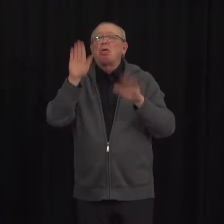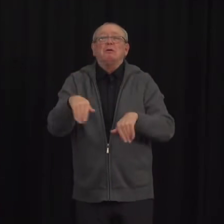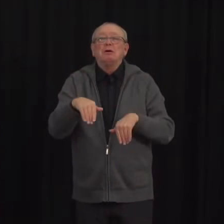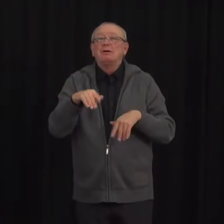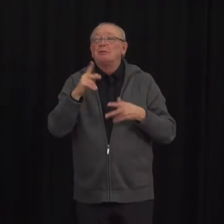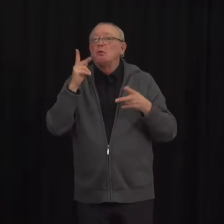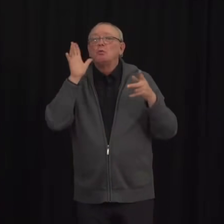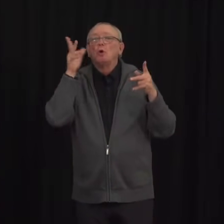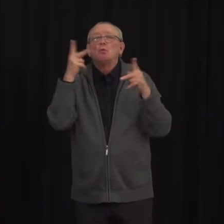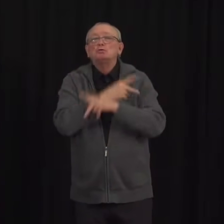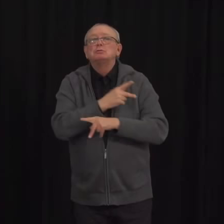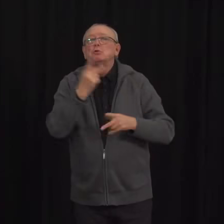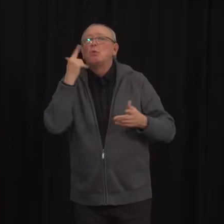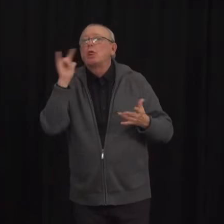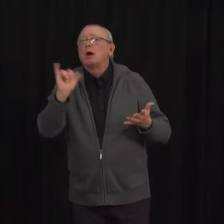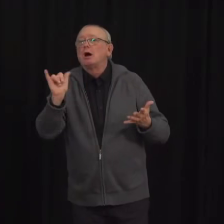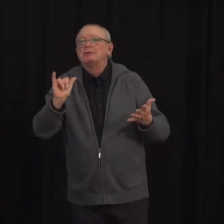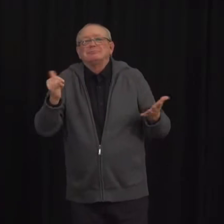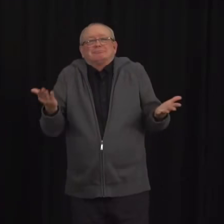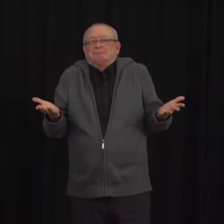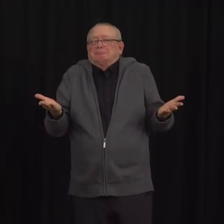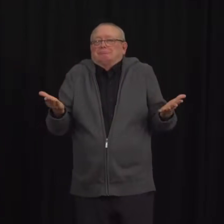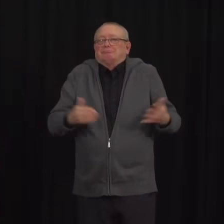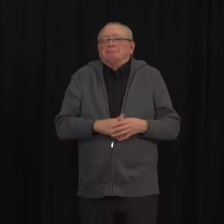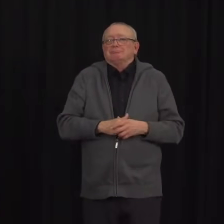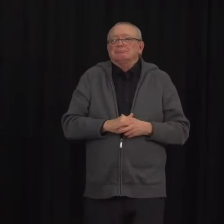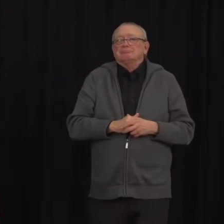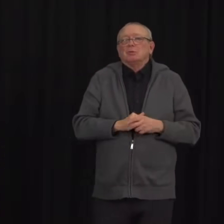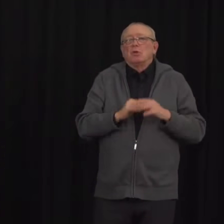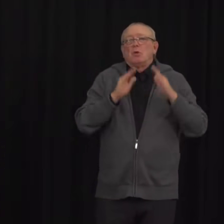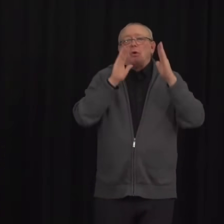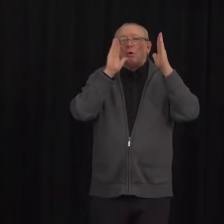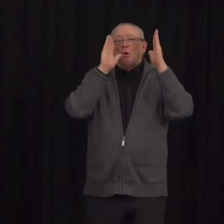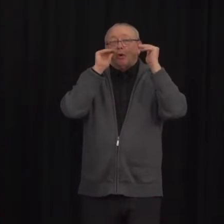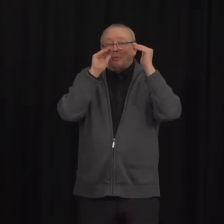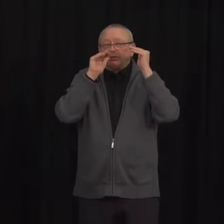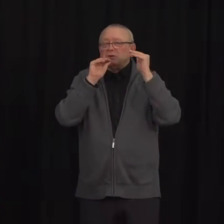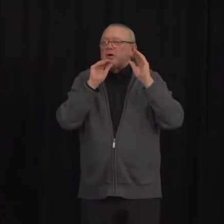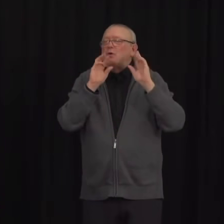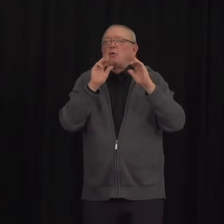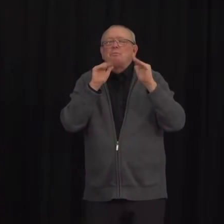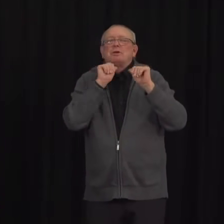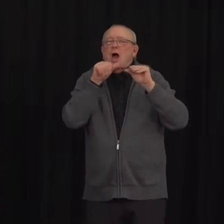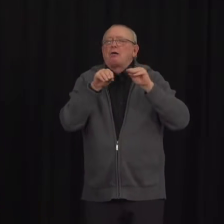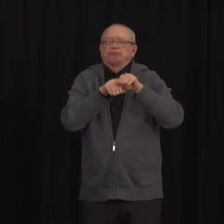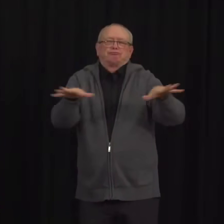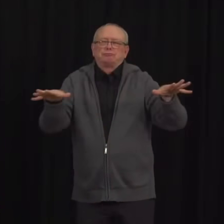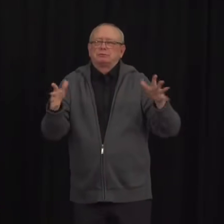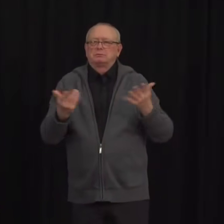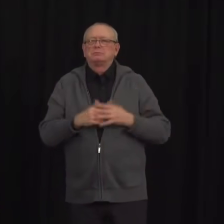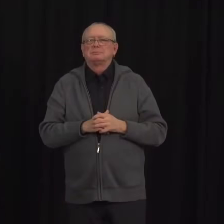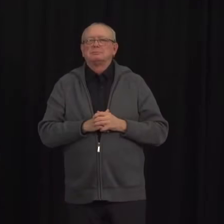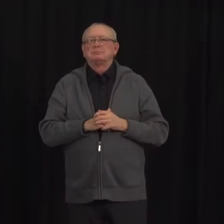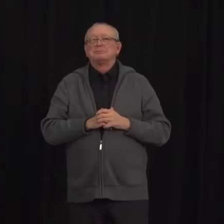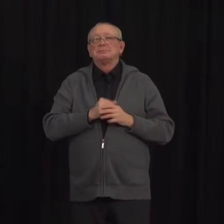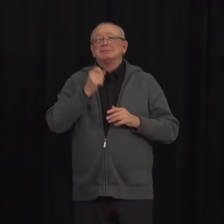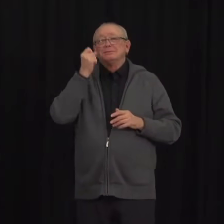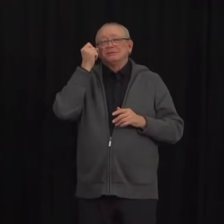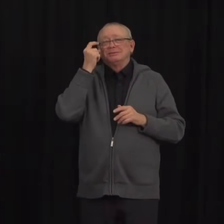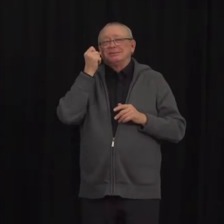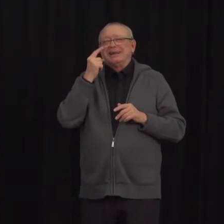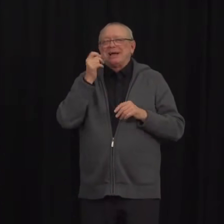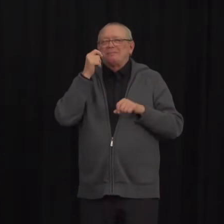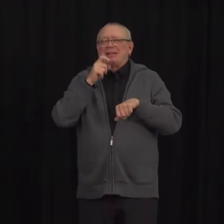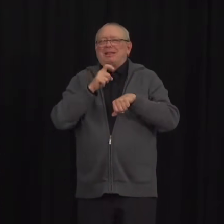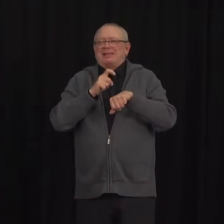hope. But hope is not lost. As I have mentioned before, there is a lag time between our actions and